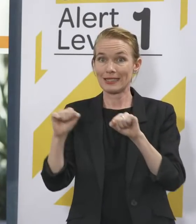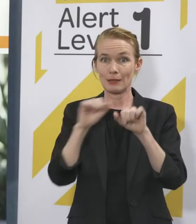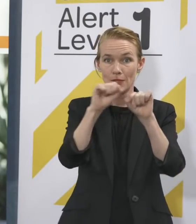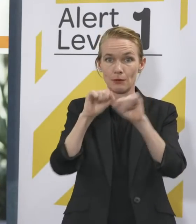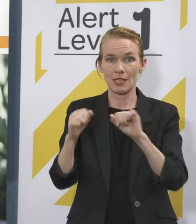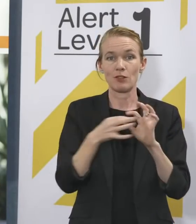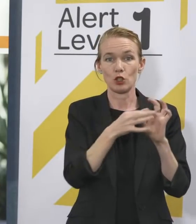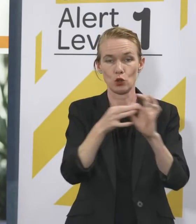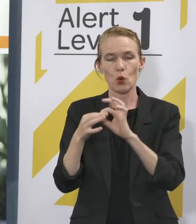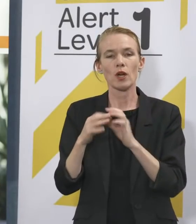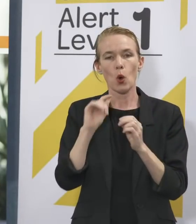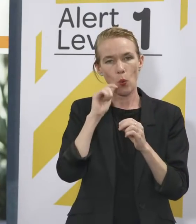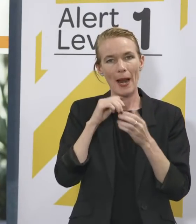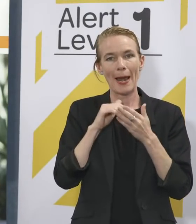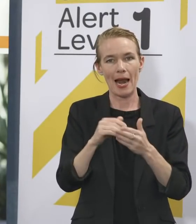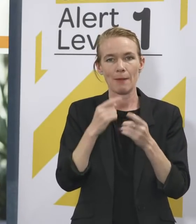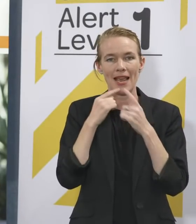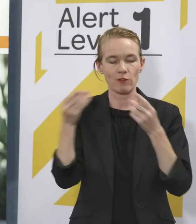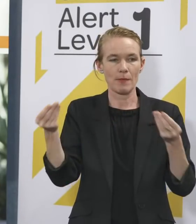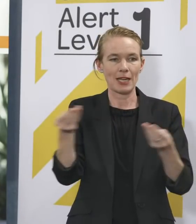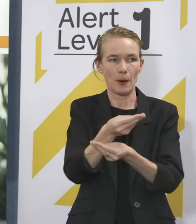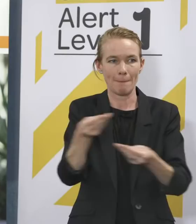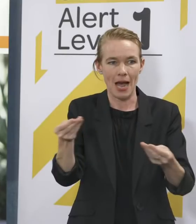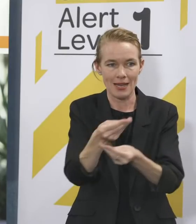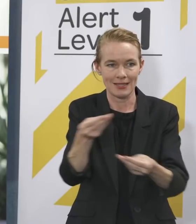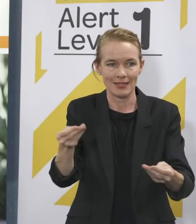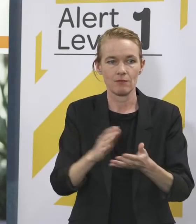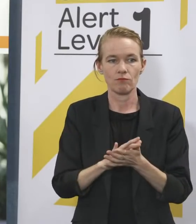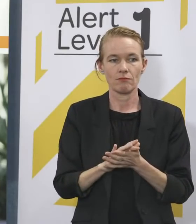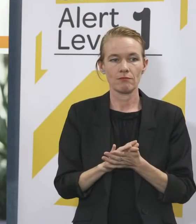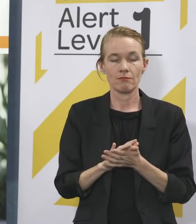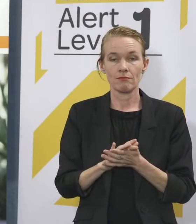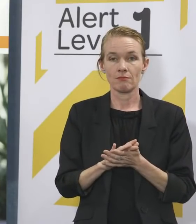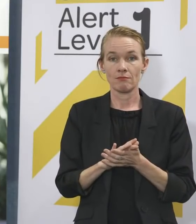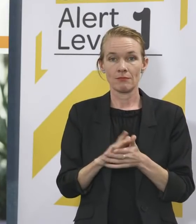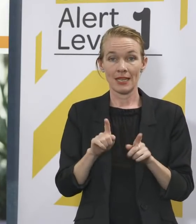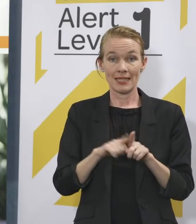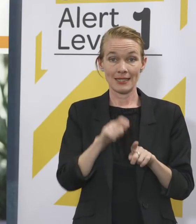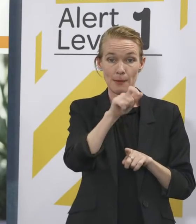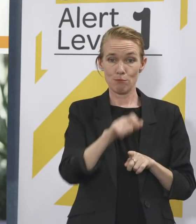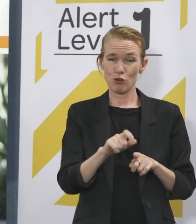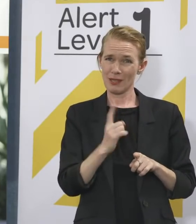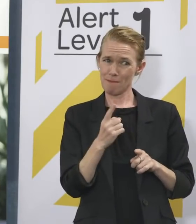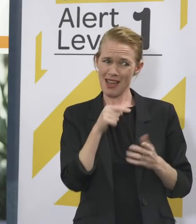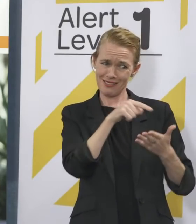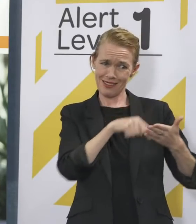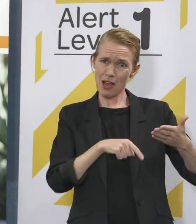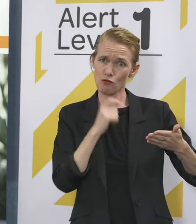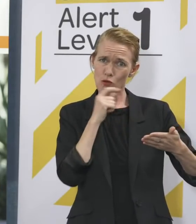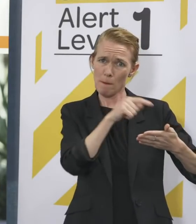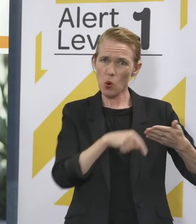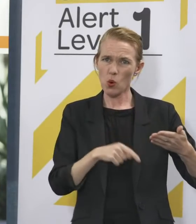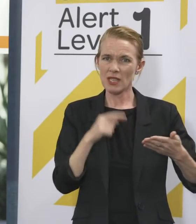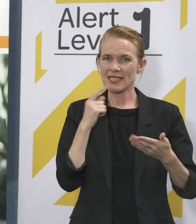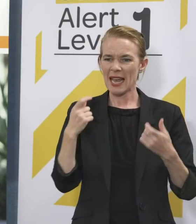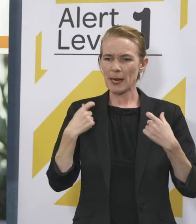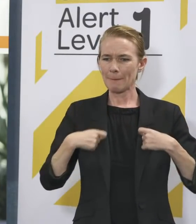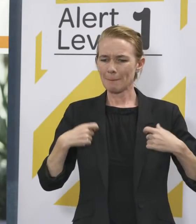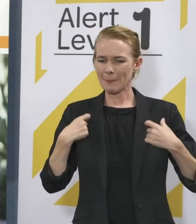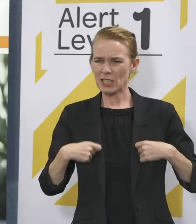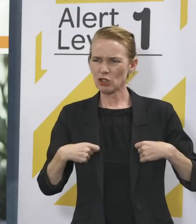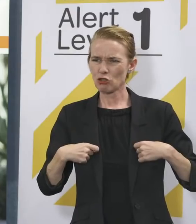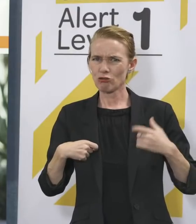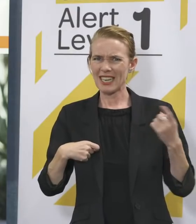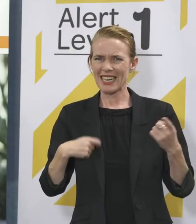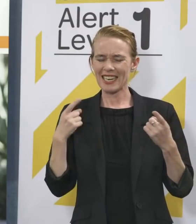the last week. You've got that present here, but the report also said that the ministry didn't have total oversight of the whole system. Does that still